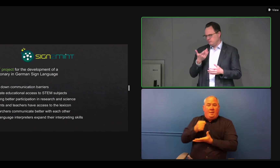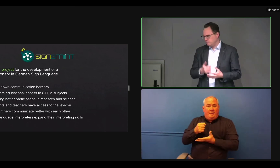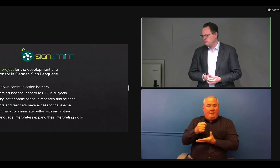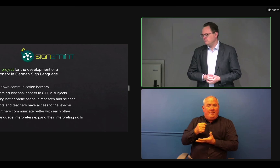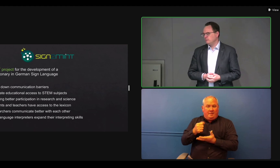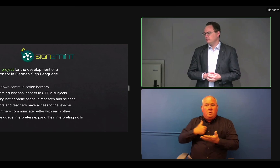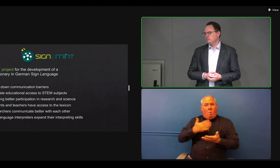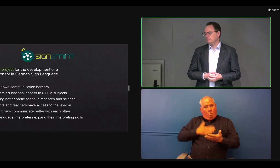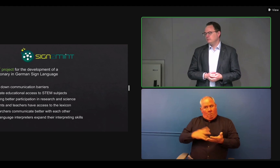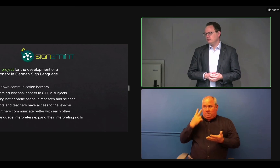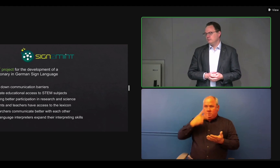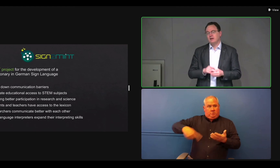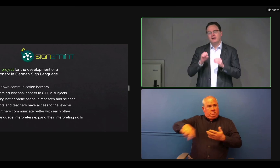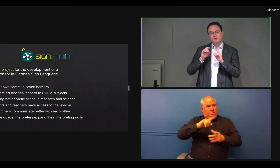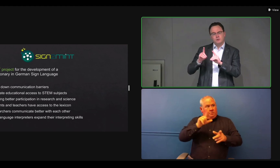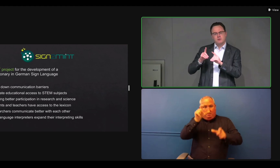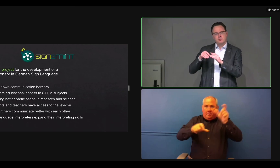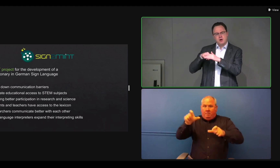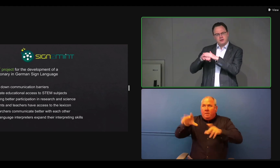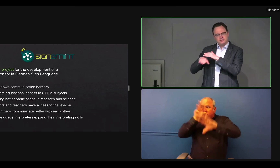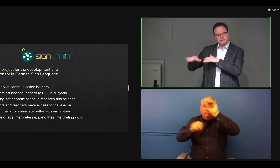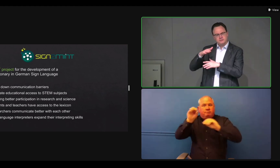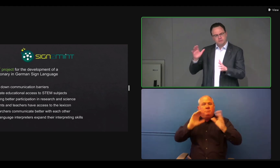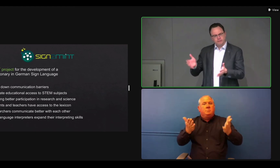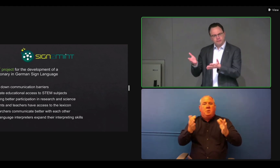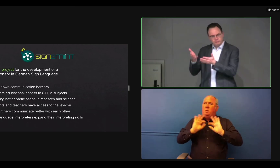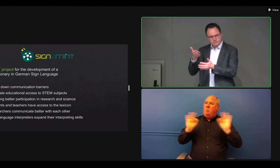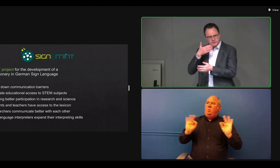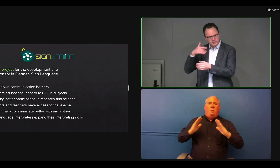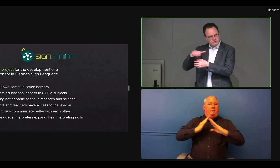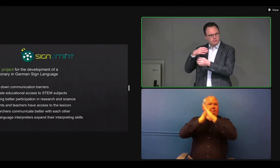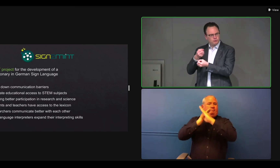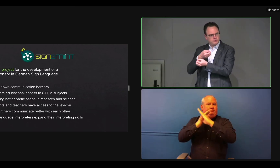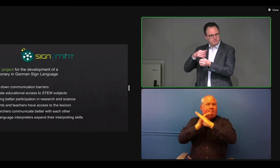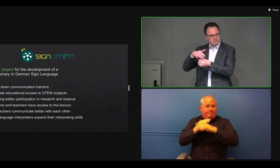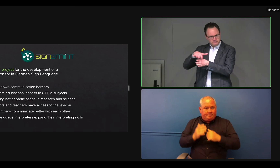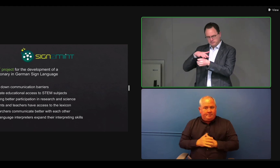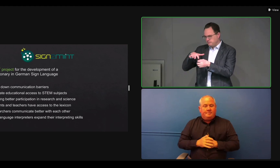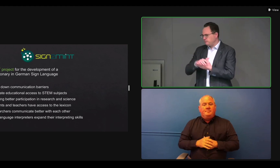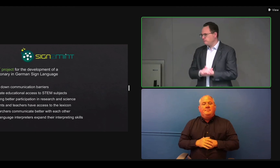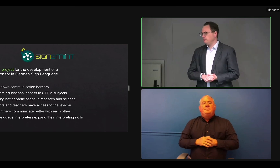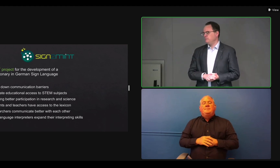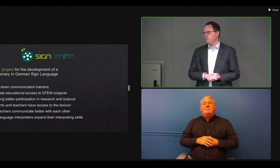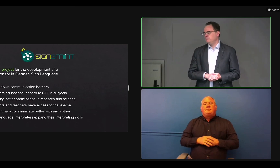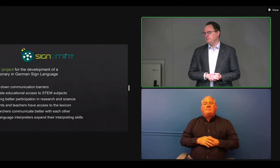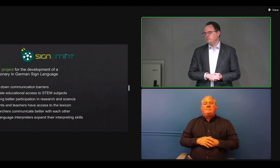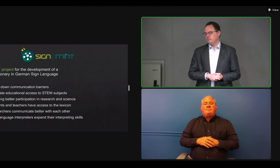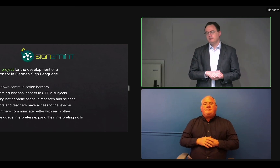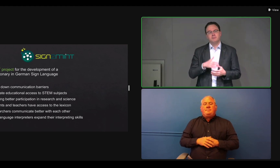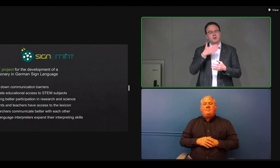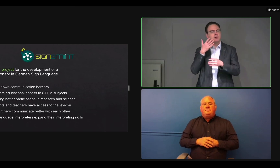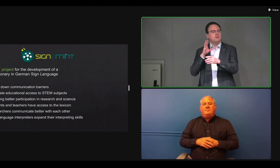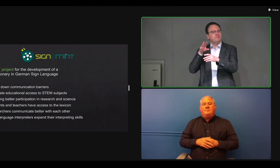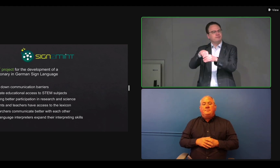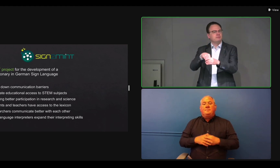receive funding. Our goals for this project were to break down communication barriers, facilitate educational access